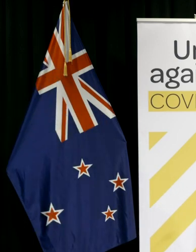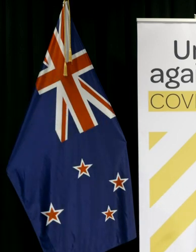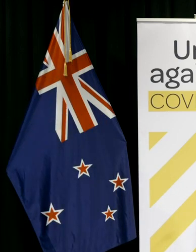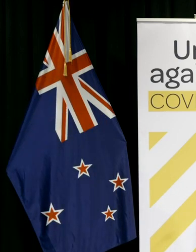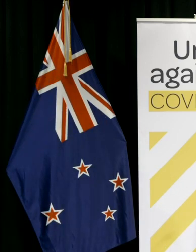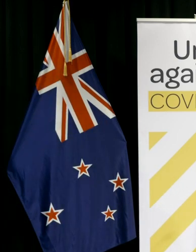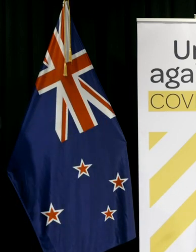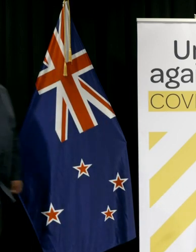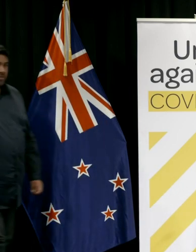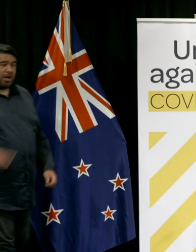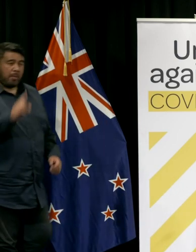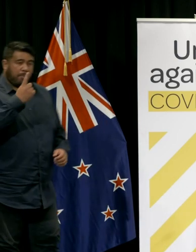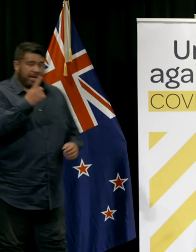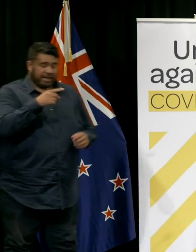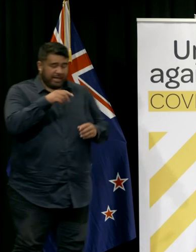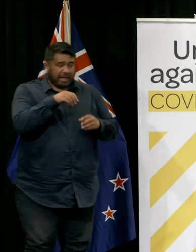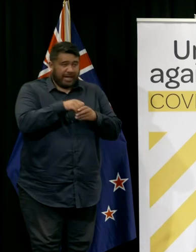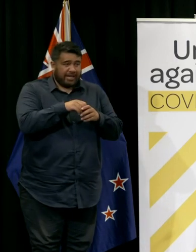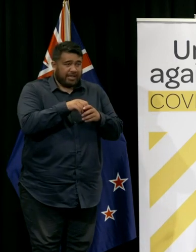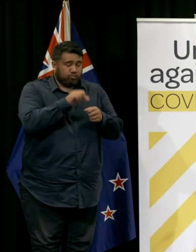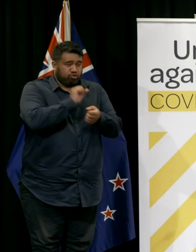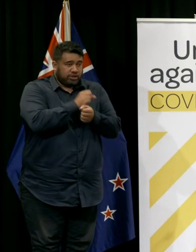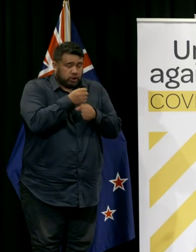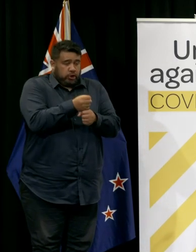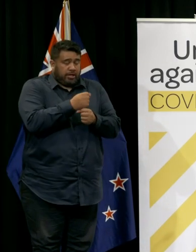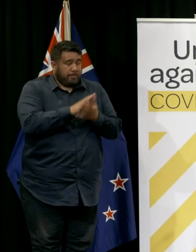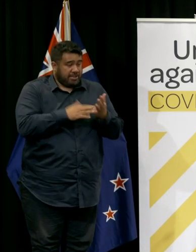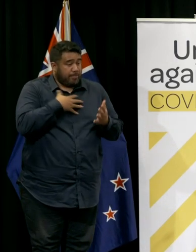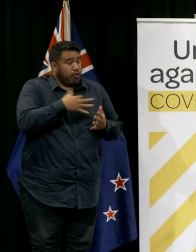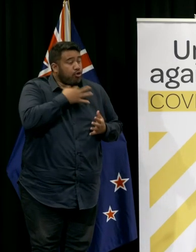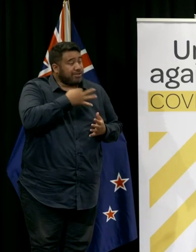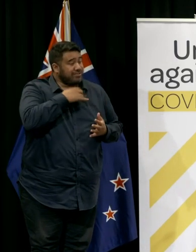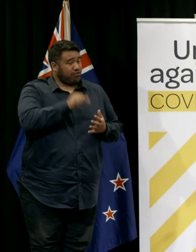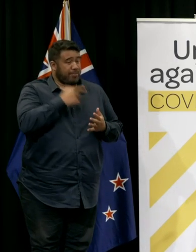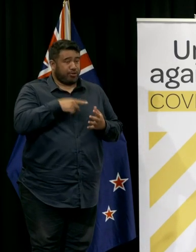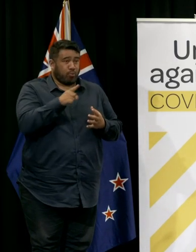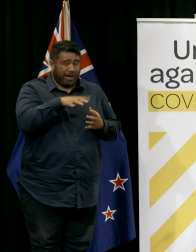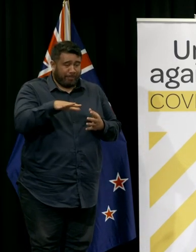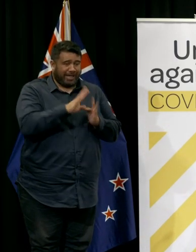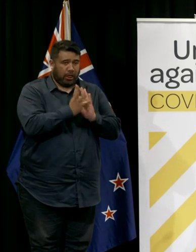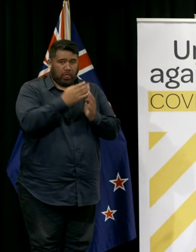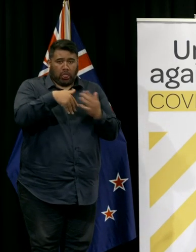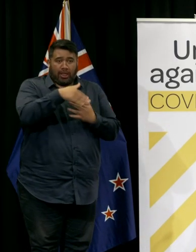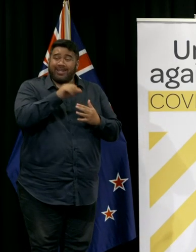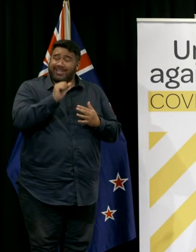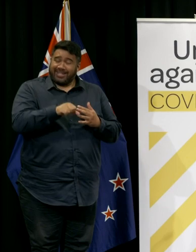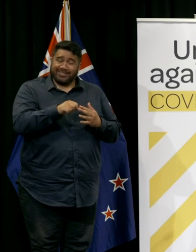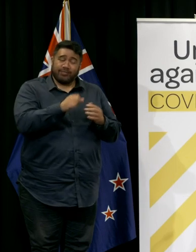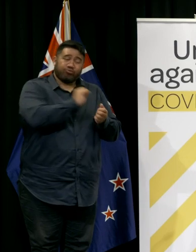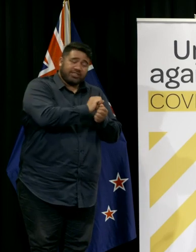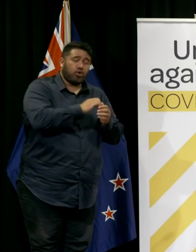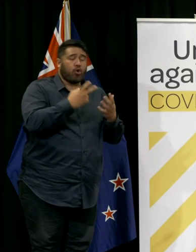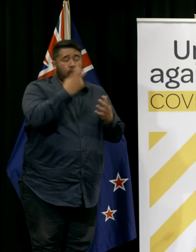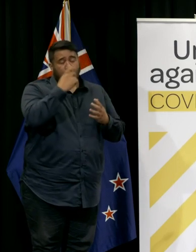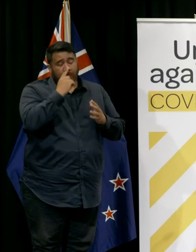Potentially high risk because of a lot of people being in one place? Yes, any institutional setting like a prison or an aged residential care facility,